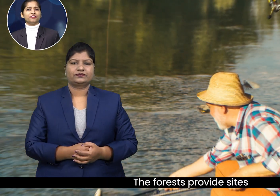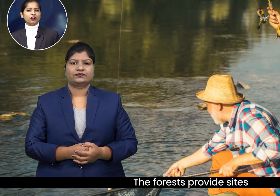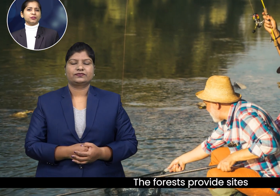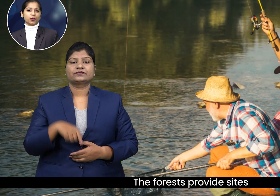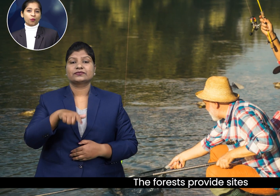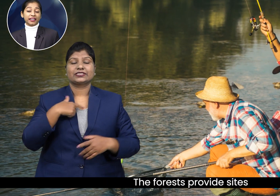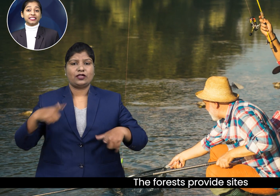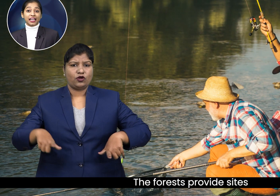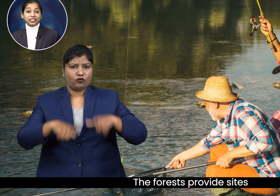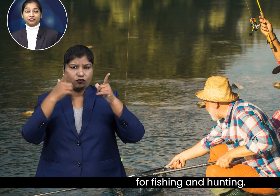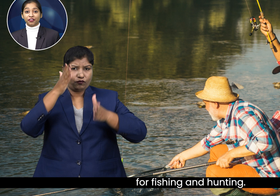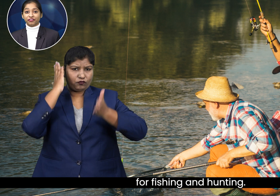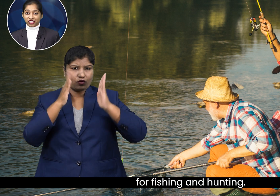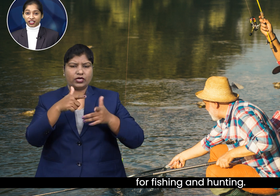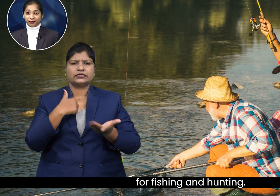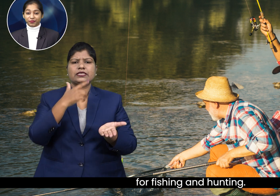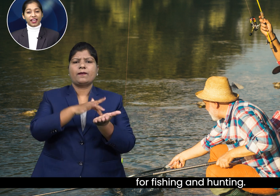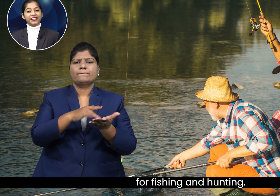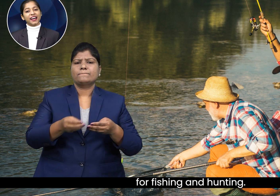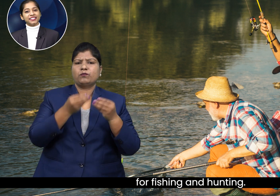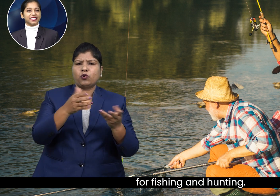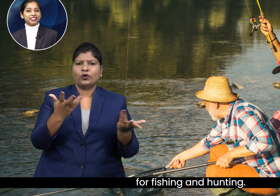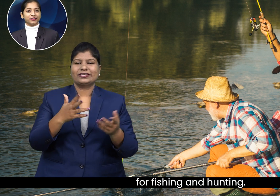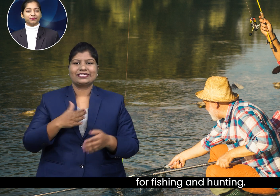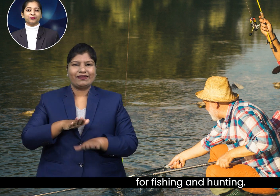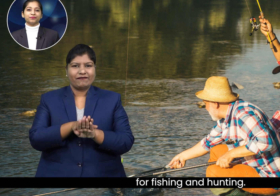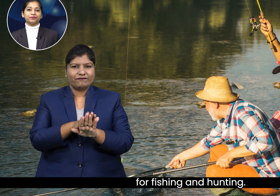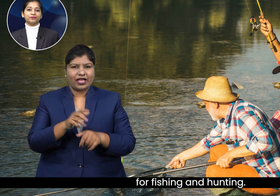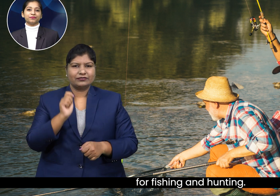The forest provides sites for fishing and hunting.